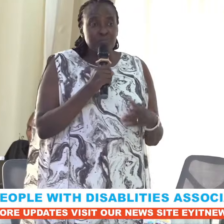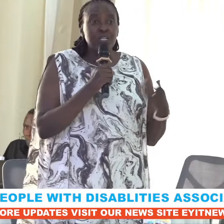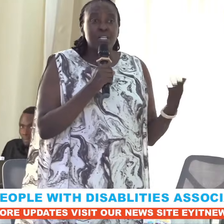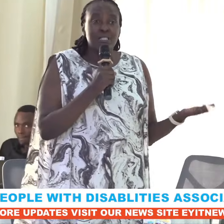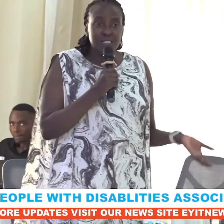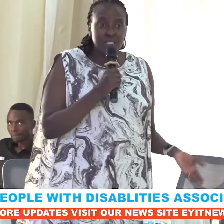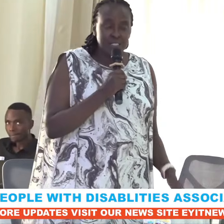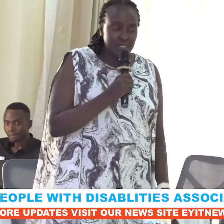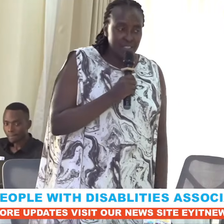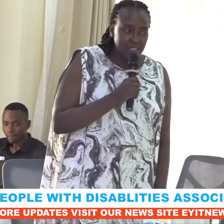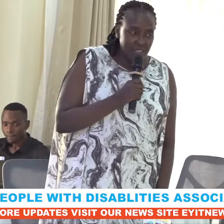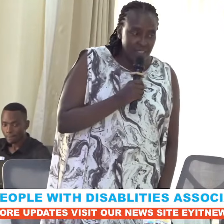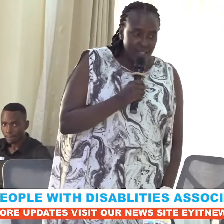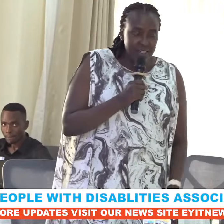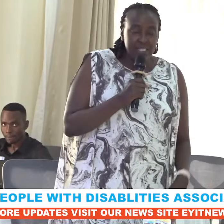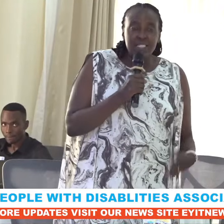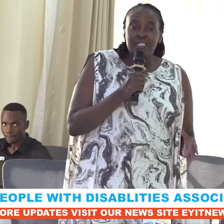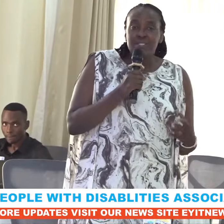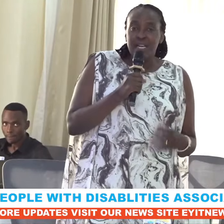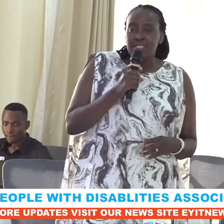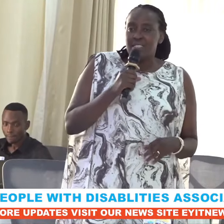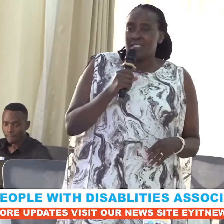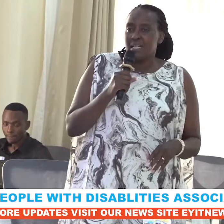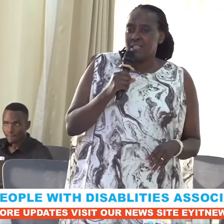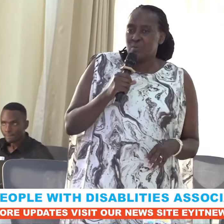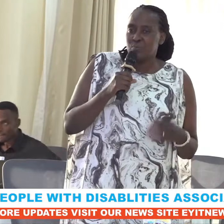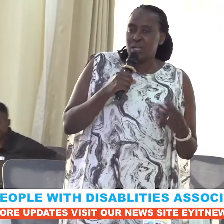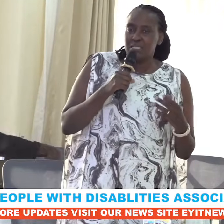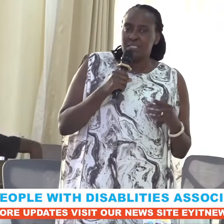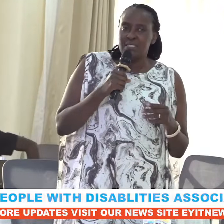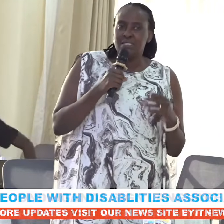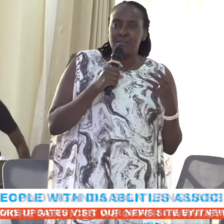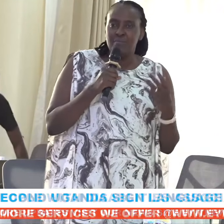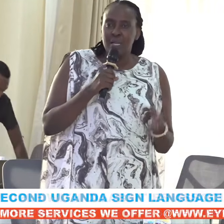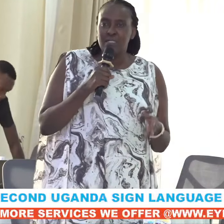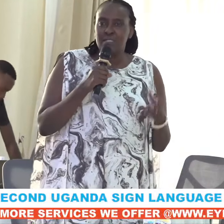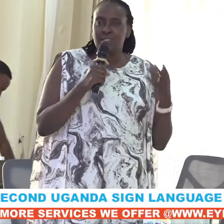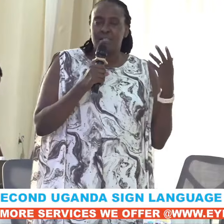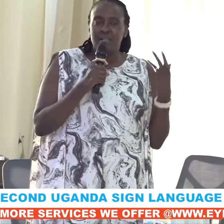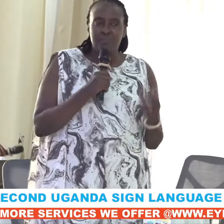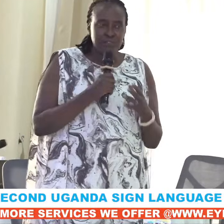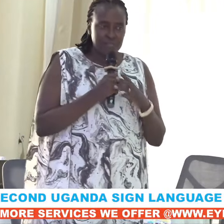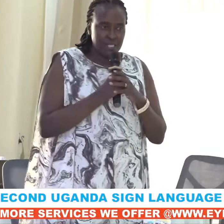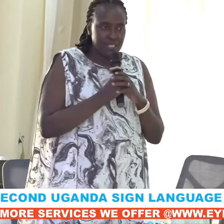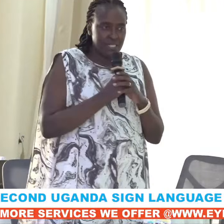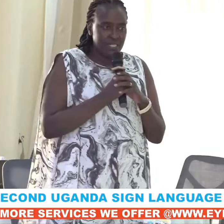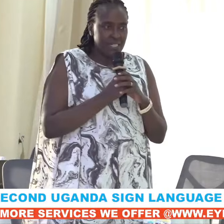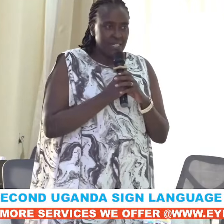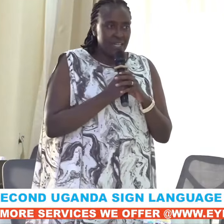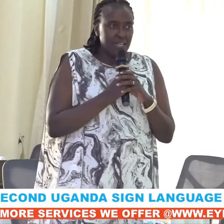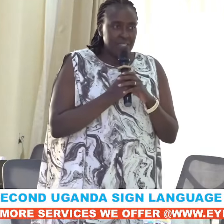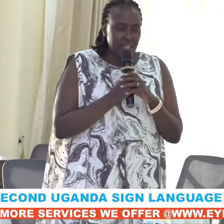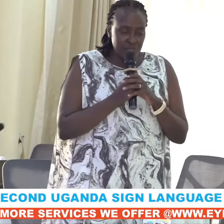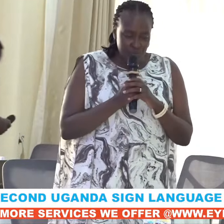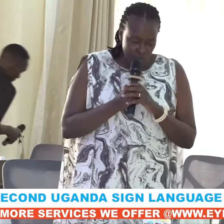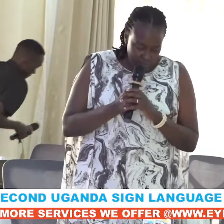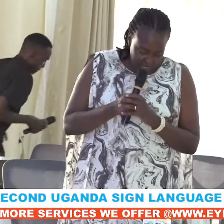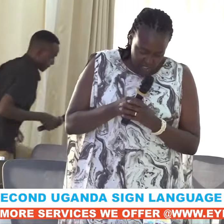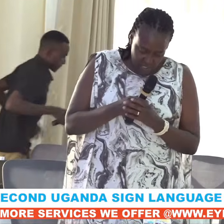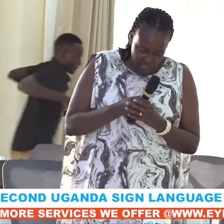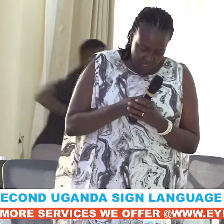you forget. And indeed, like we say, practice makes perfect. Thank you